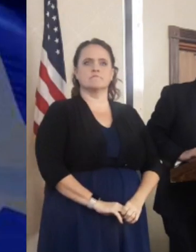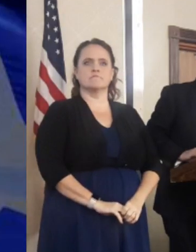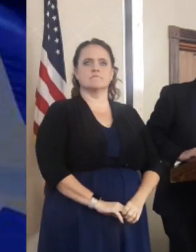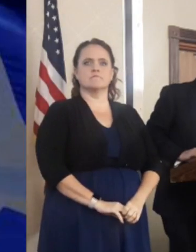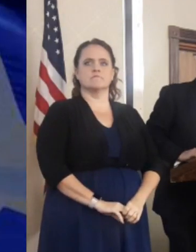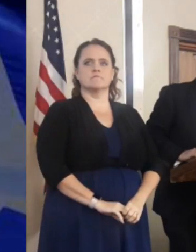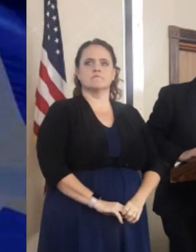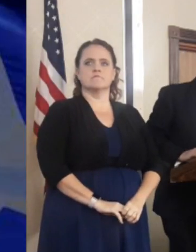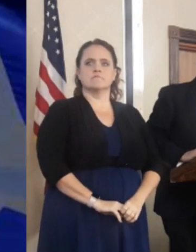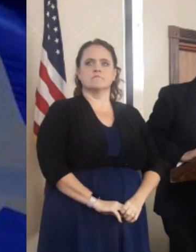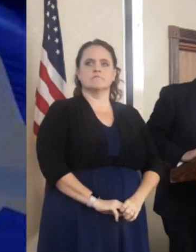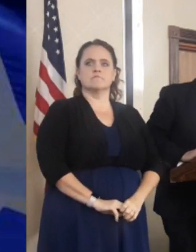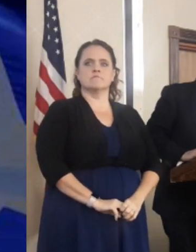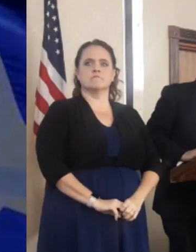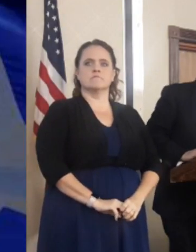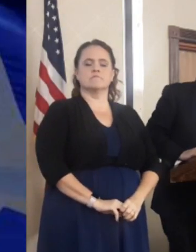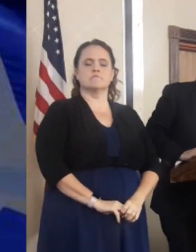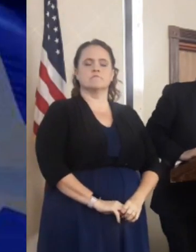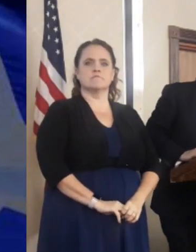That's it. Okay.